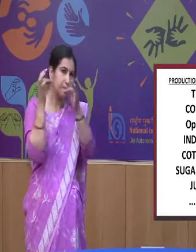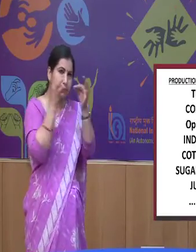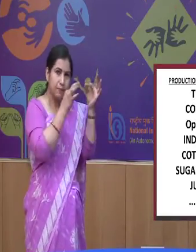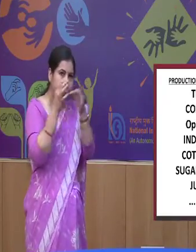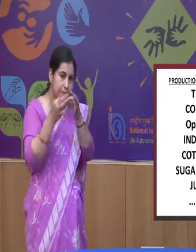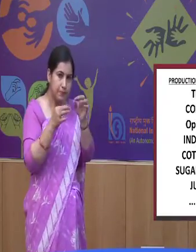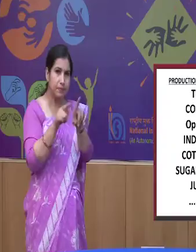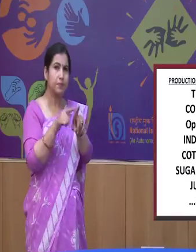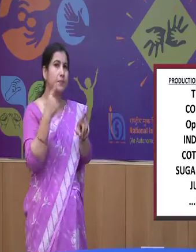indigo,